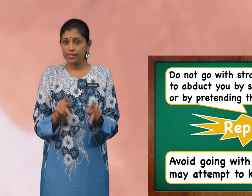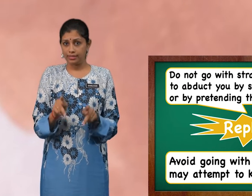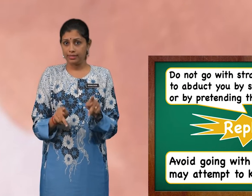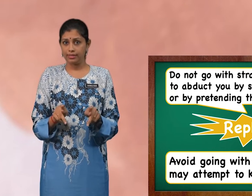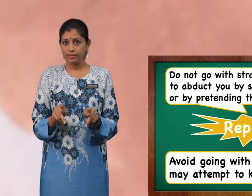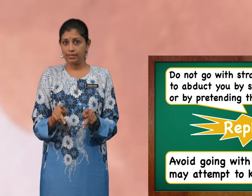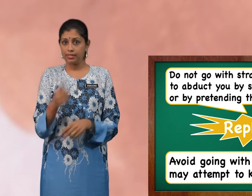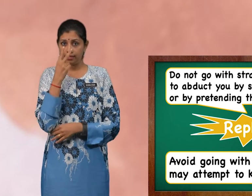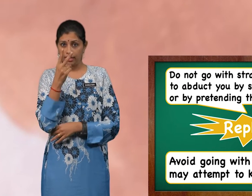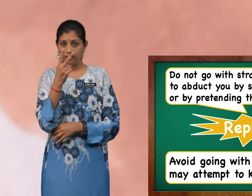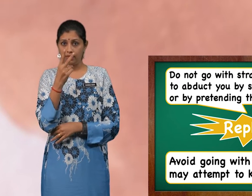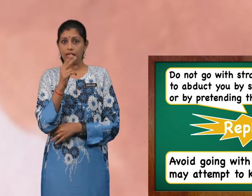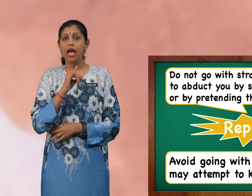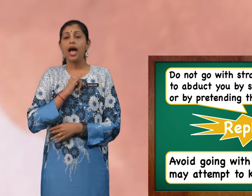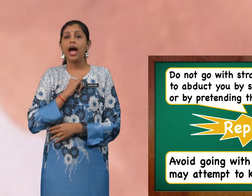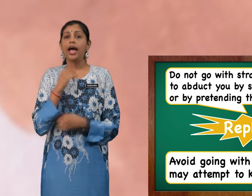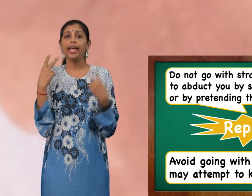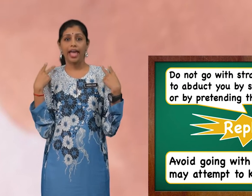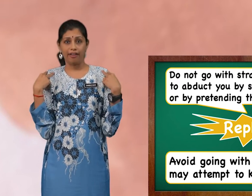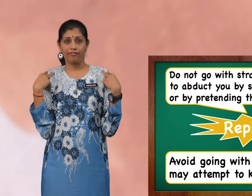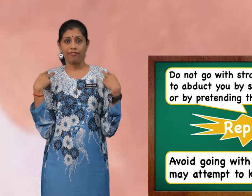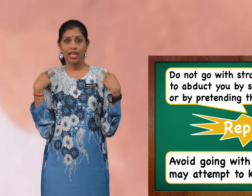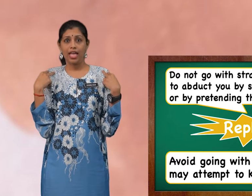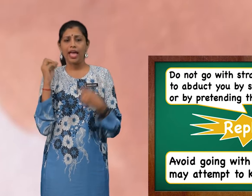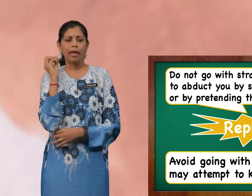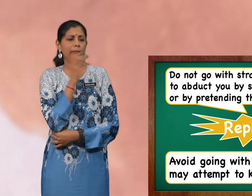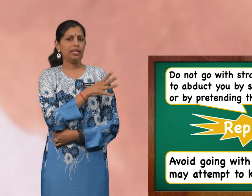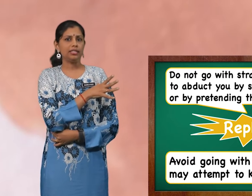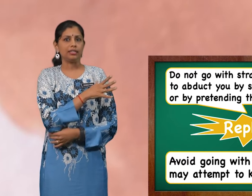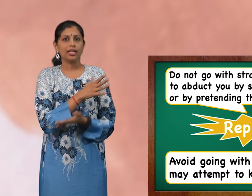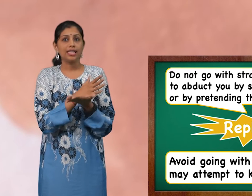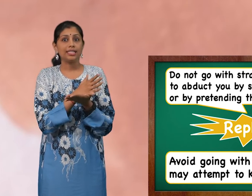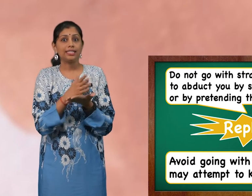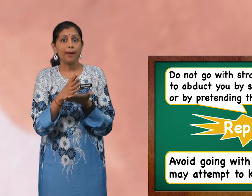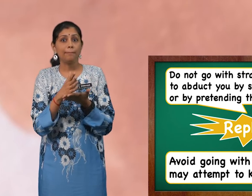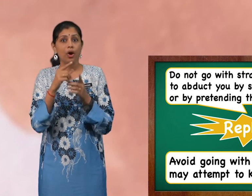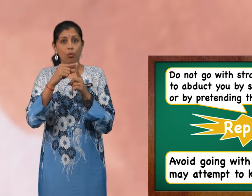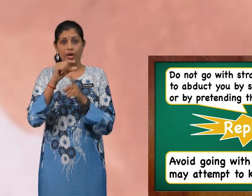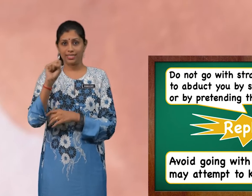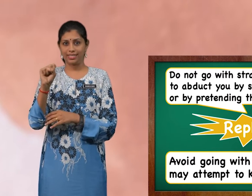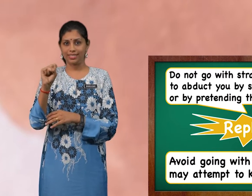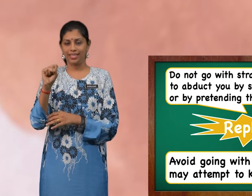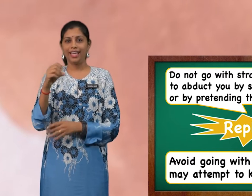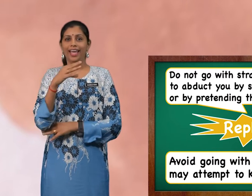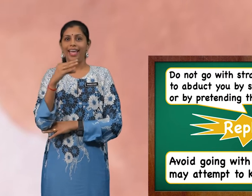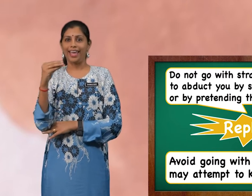Pupils, see, I have omitted some words